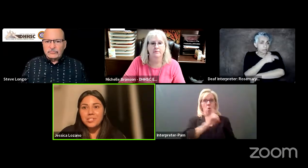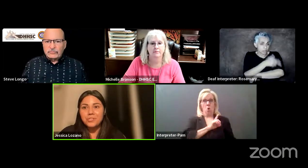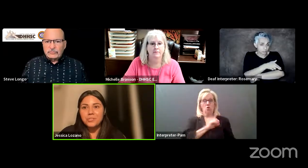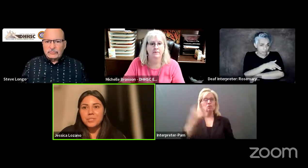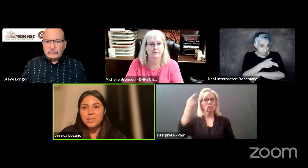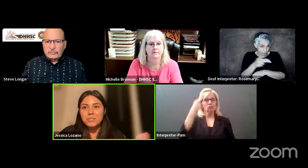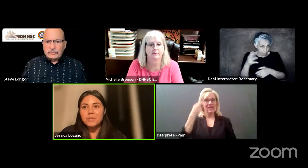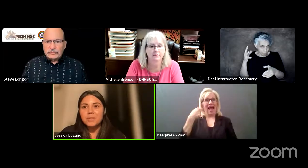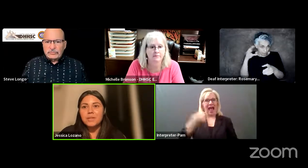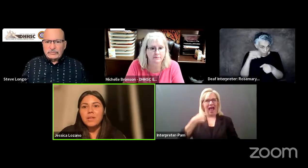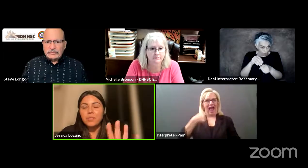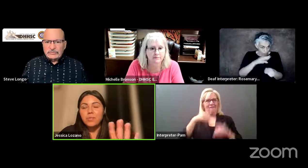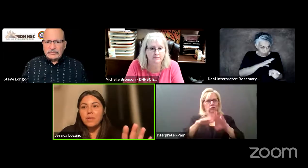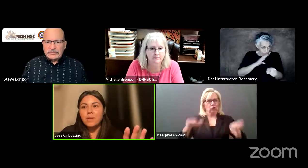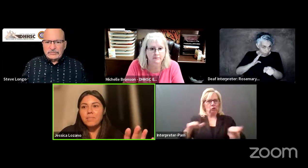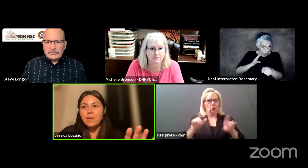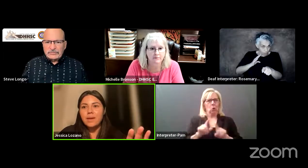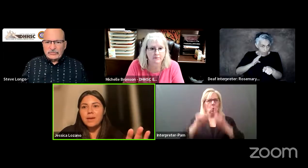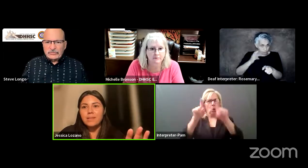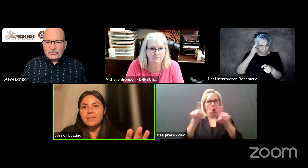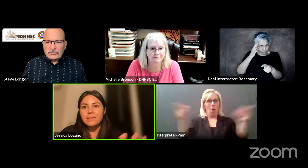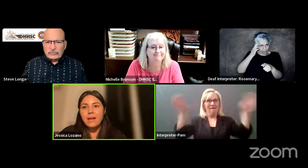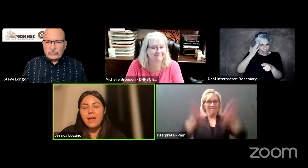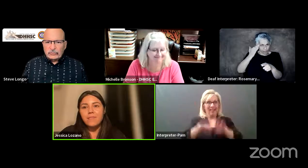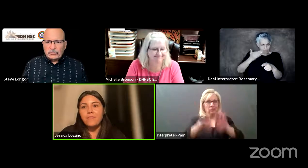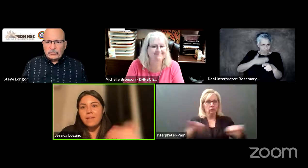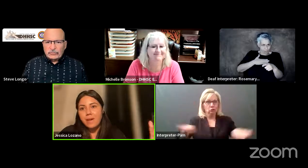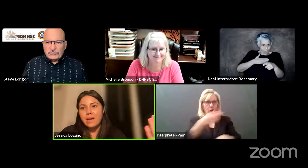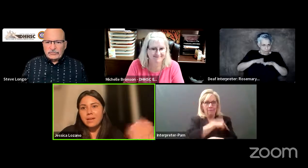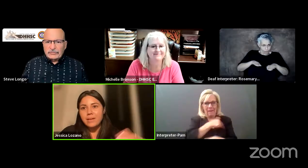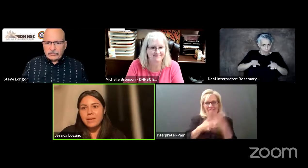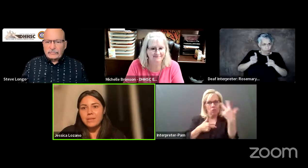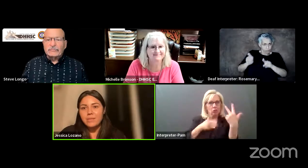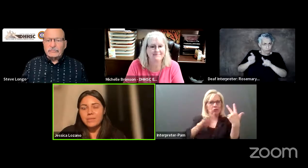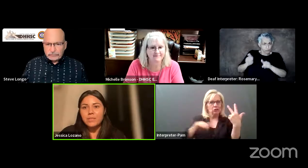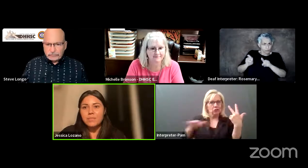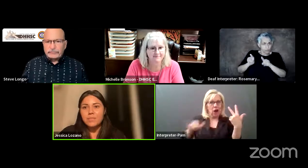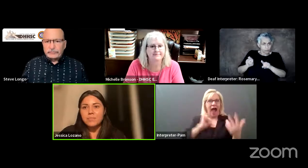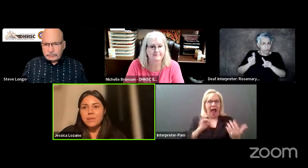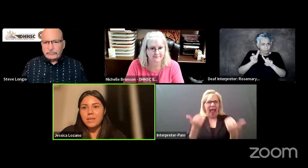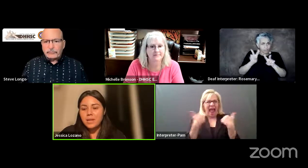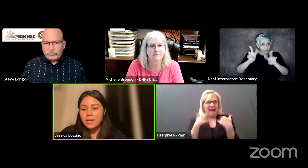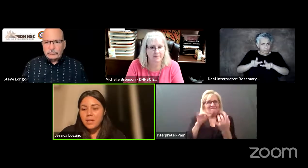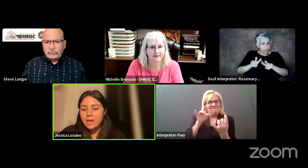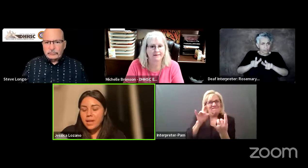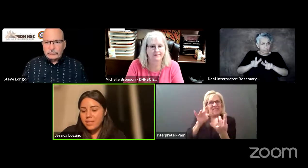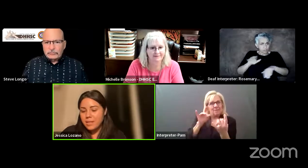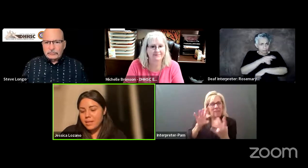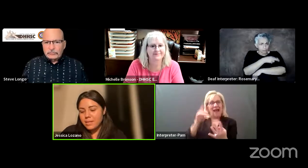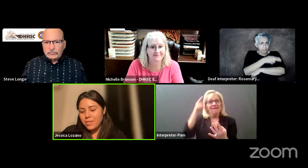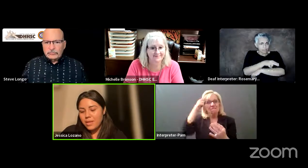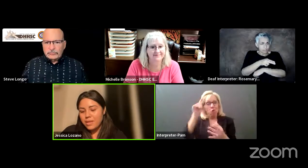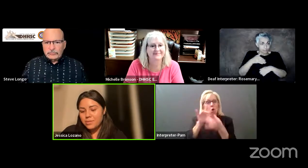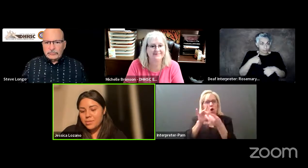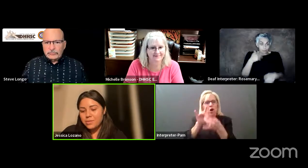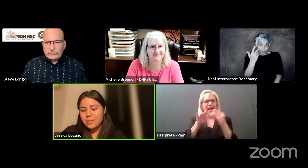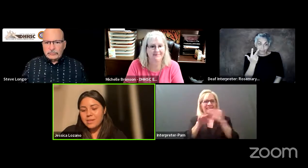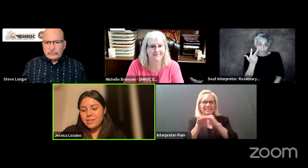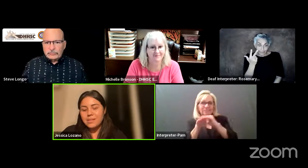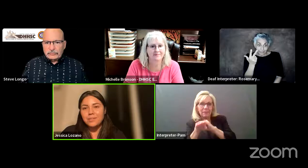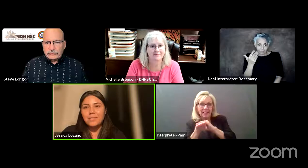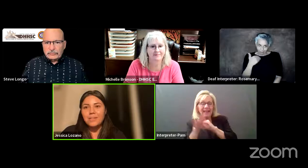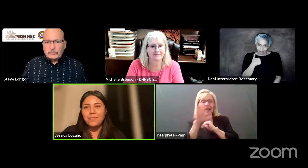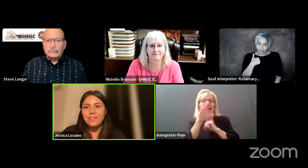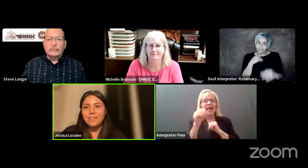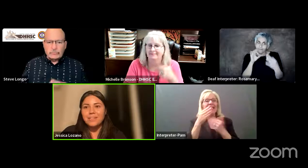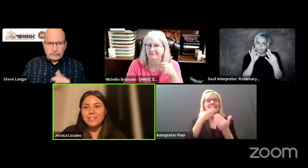go to Valley Children's Hospital, 3 of them, and I have feedback for accessibility. And then thank you to